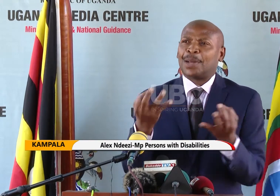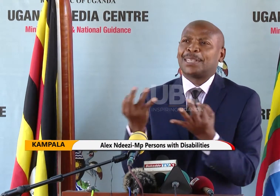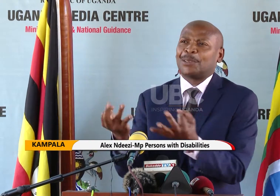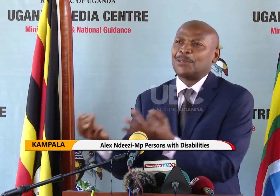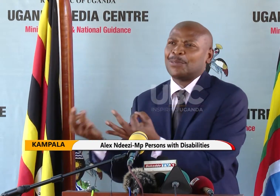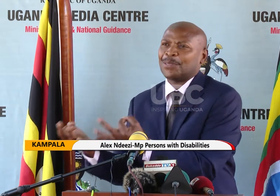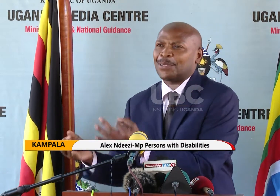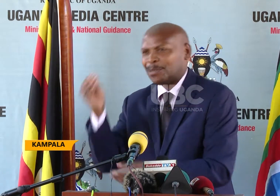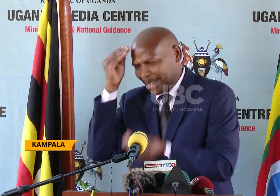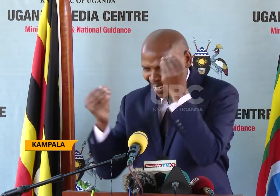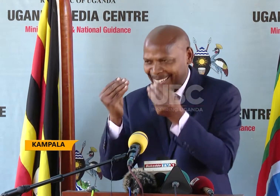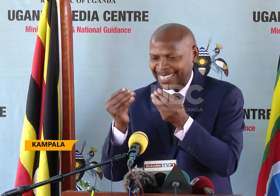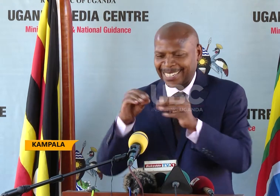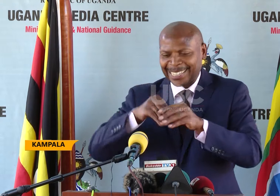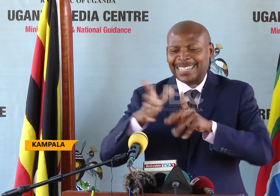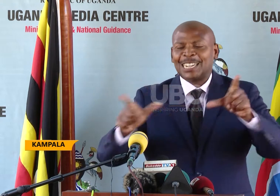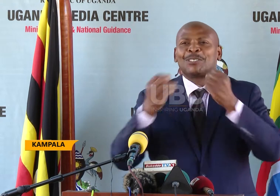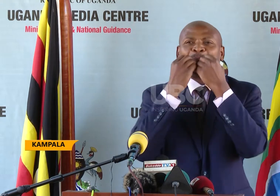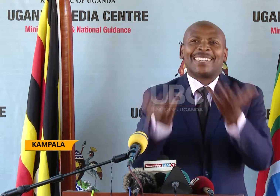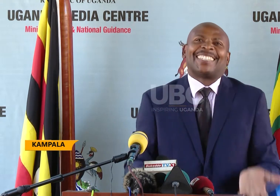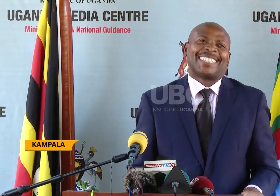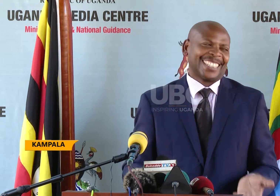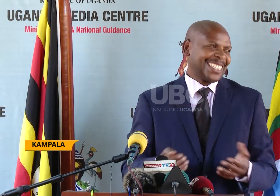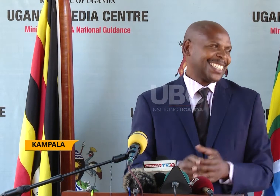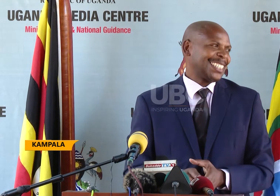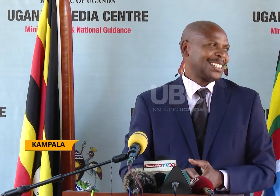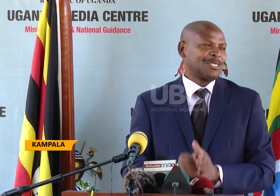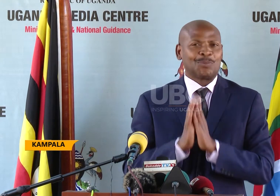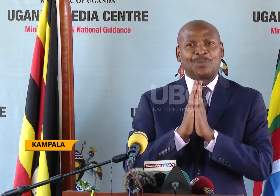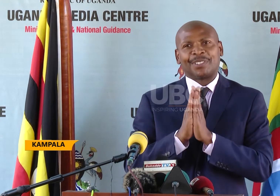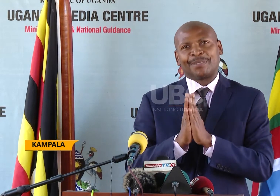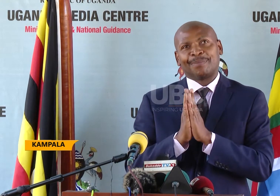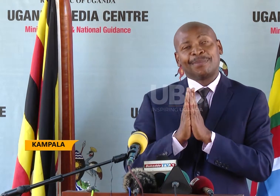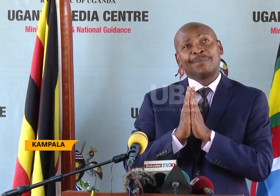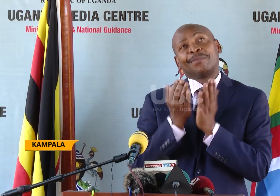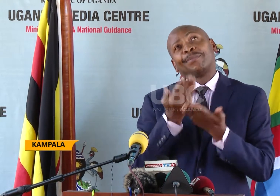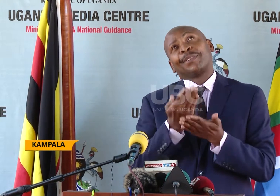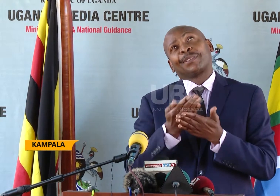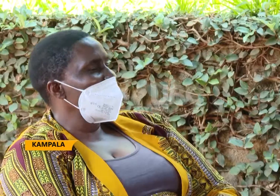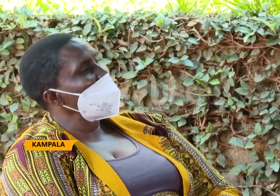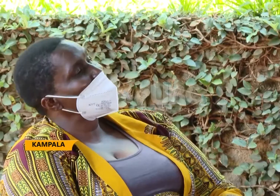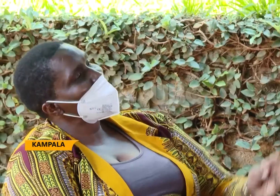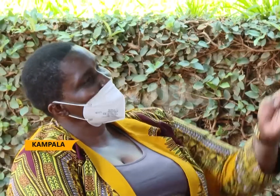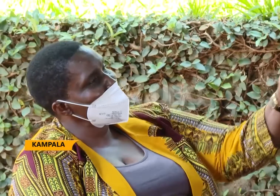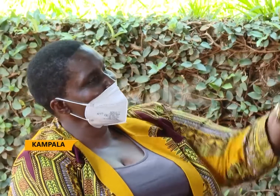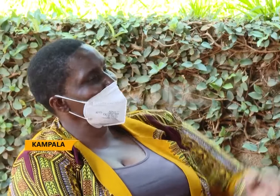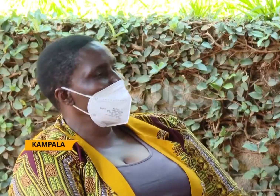And then the materials also, they are not in a language that we can easily understand. State Minister for